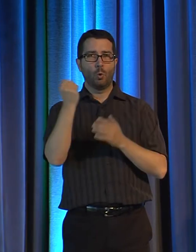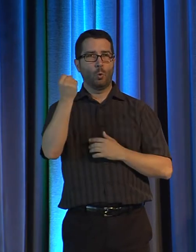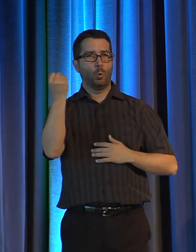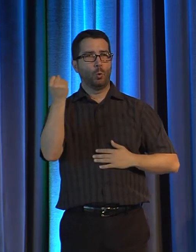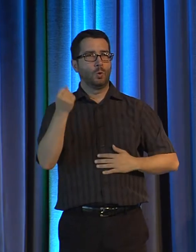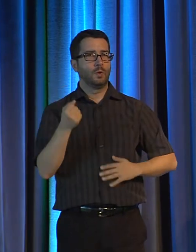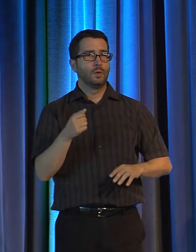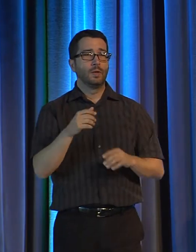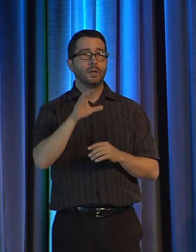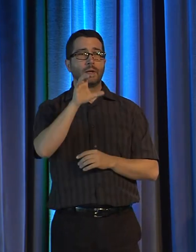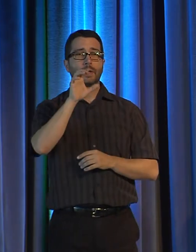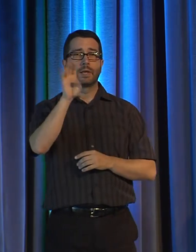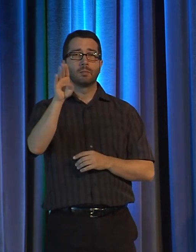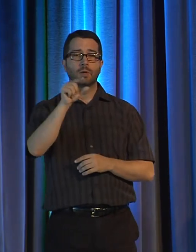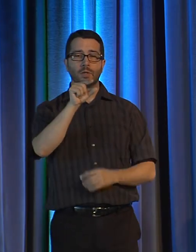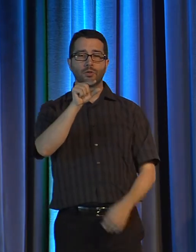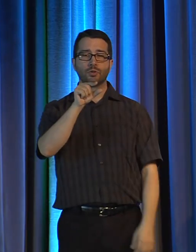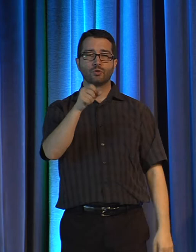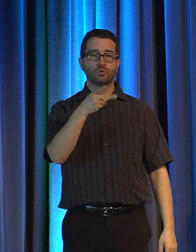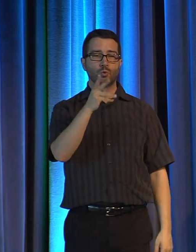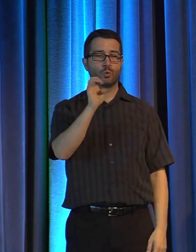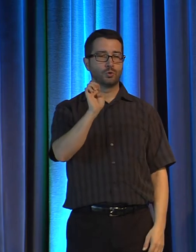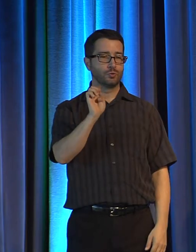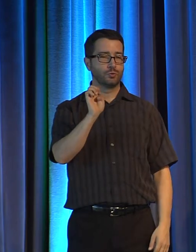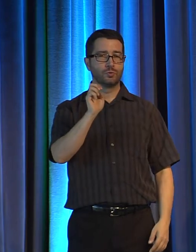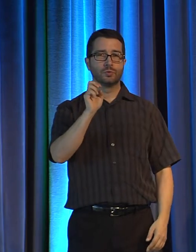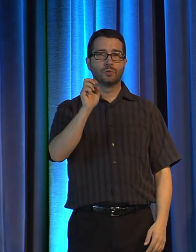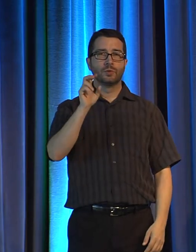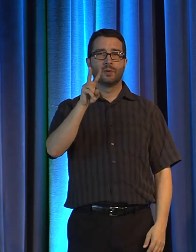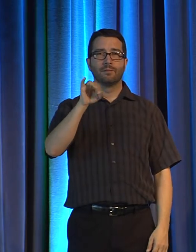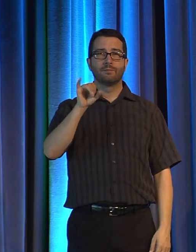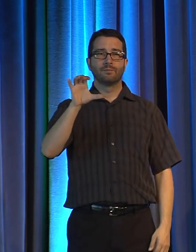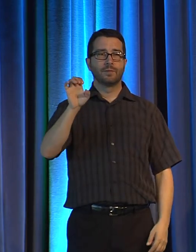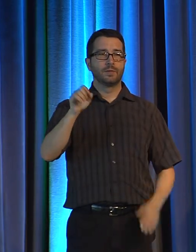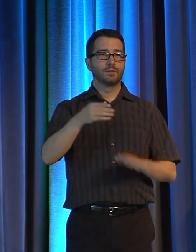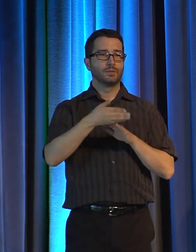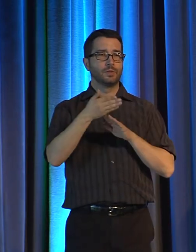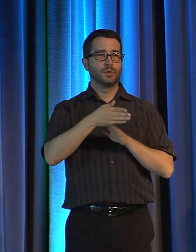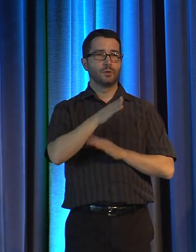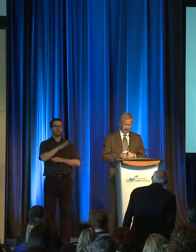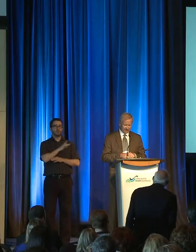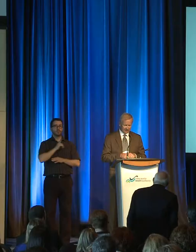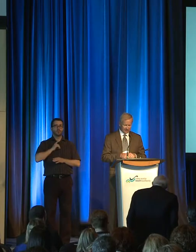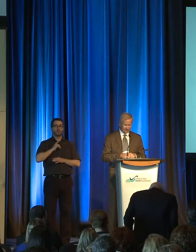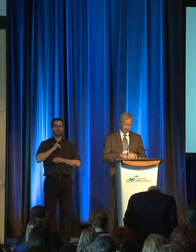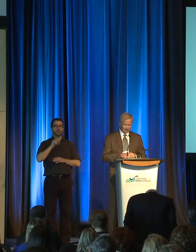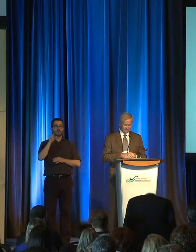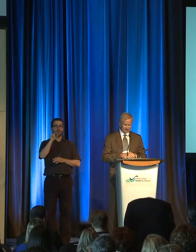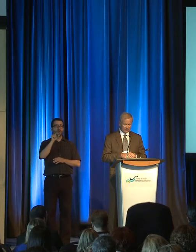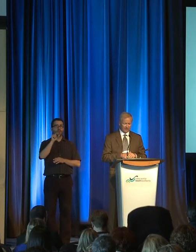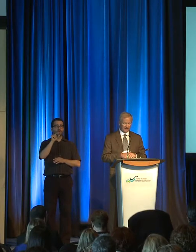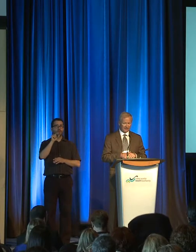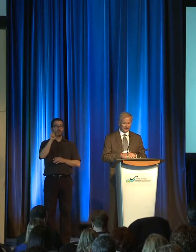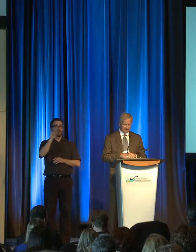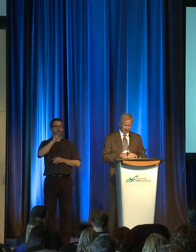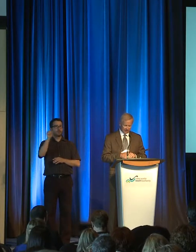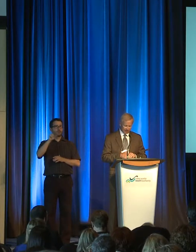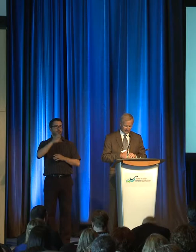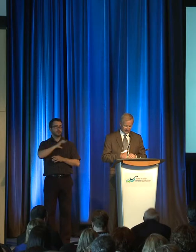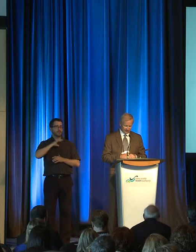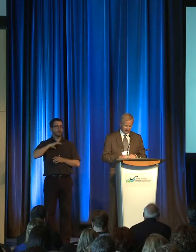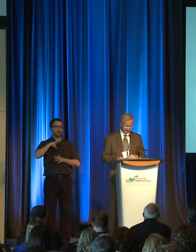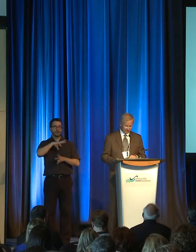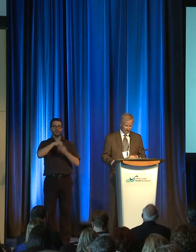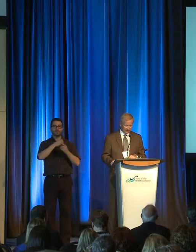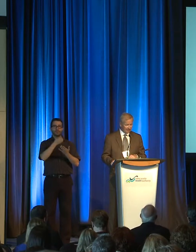Famous in Cape Breton is George Unsworth, who serves as vice chair of the board and chair of the governance committee. He also sits on the finance and